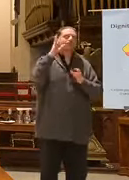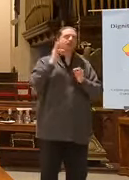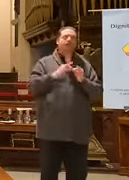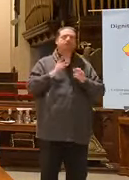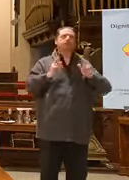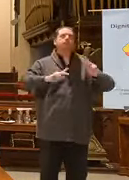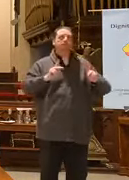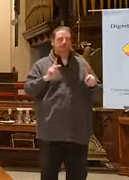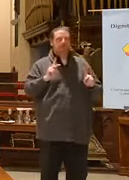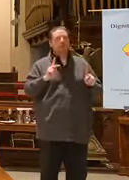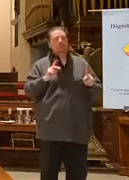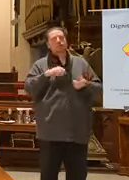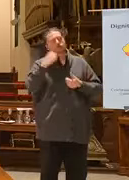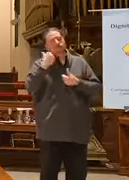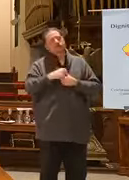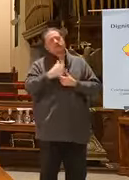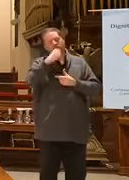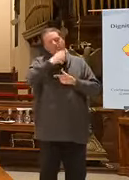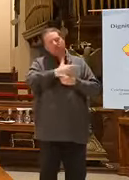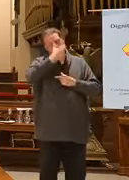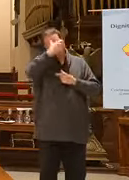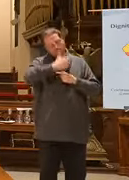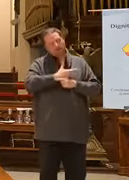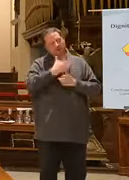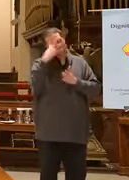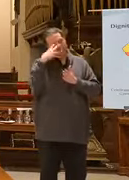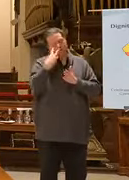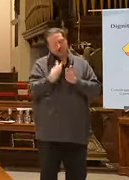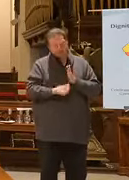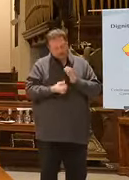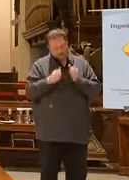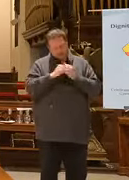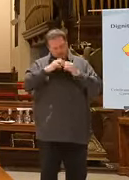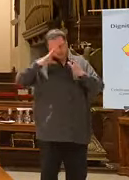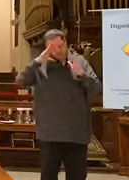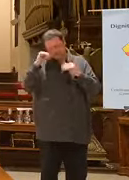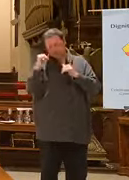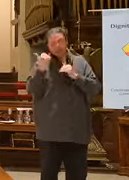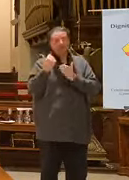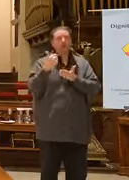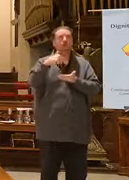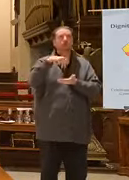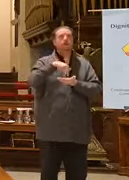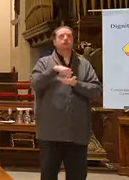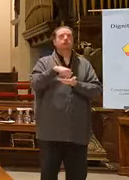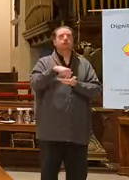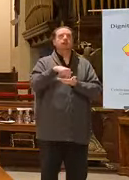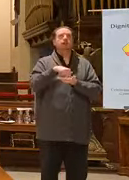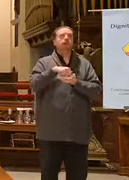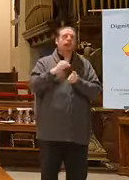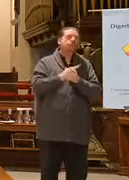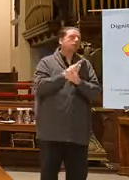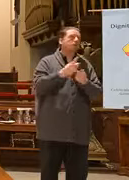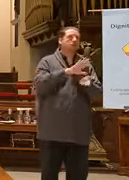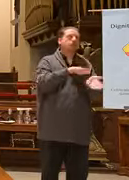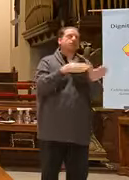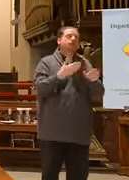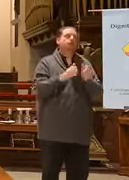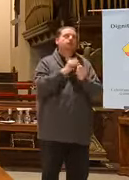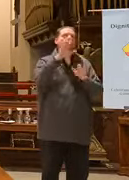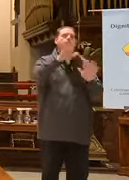Remember also our sisters and brothers who have fallen asleep in the hope of the resurrection, and all who have died in your